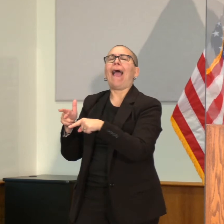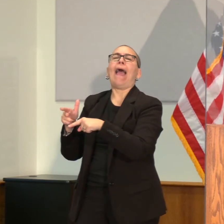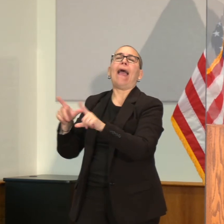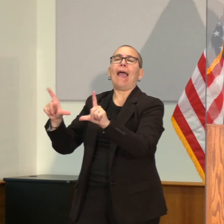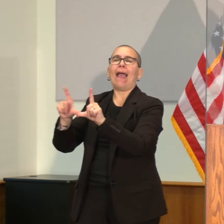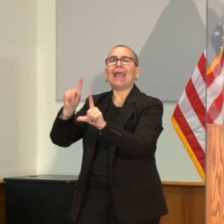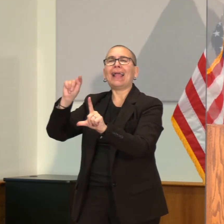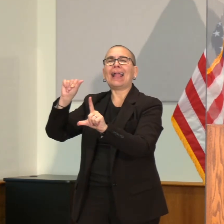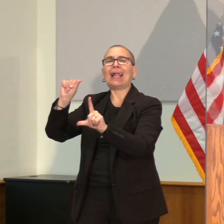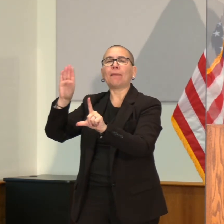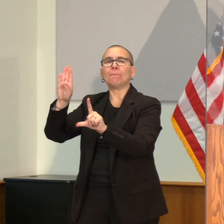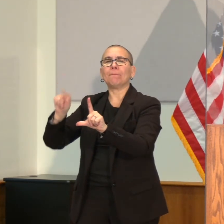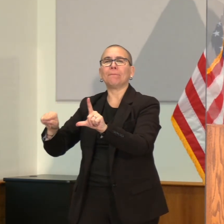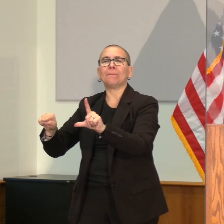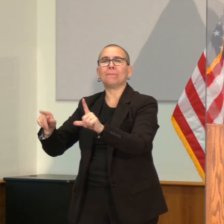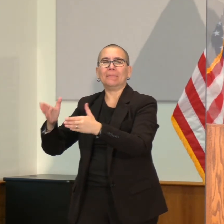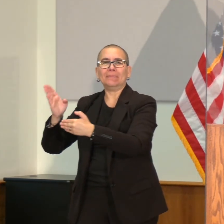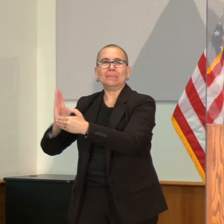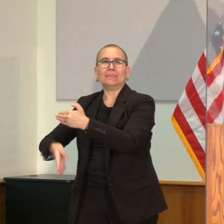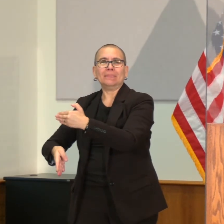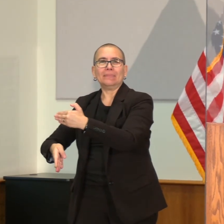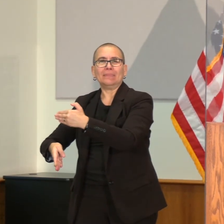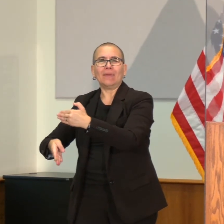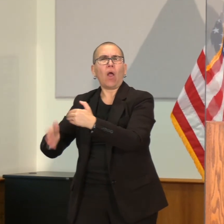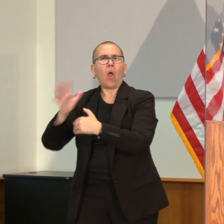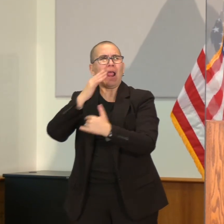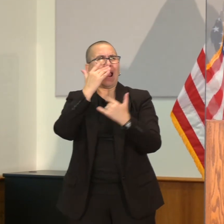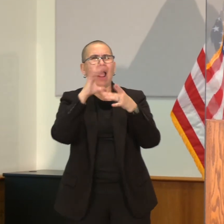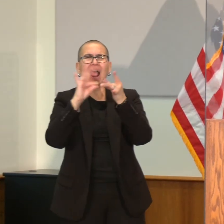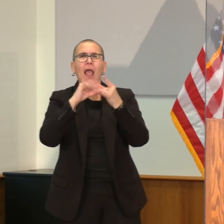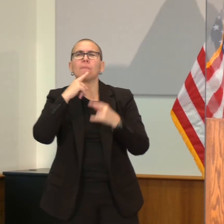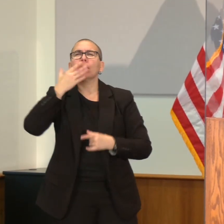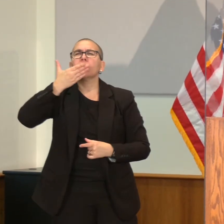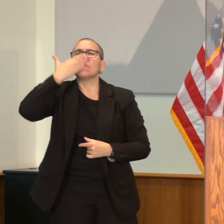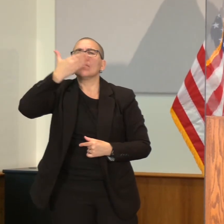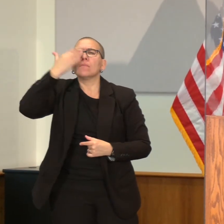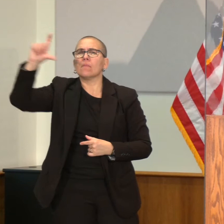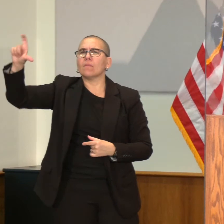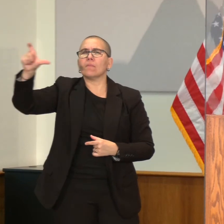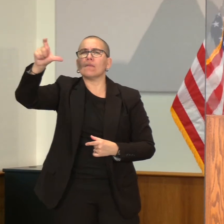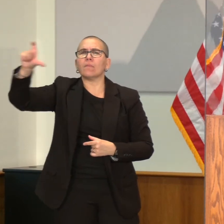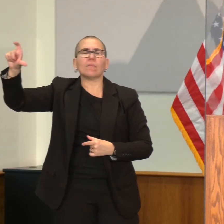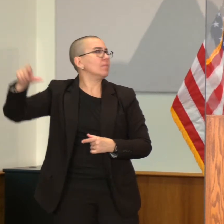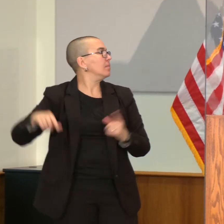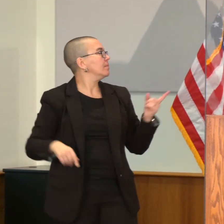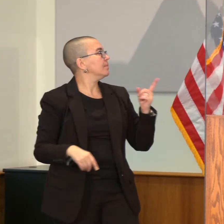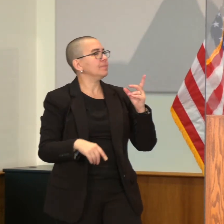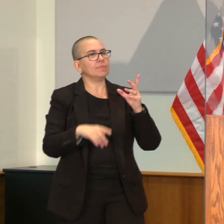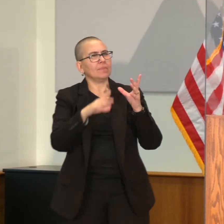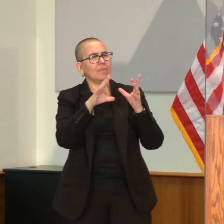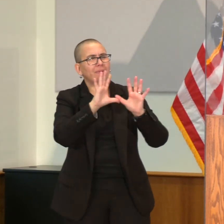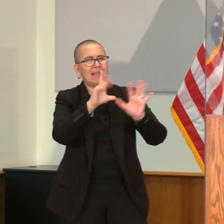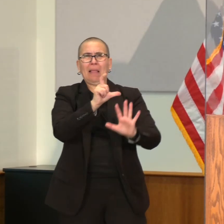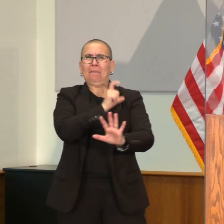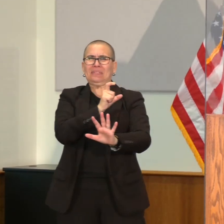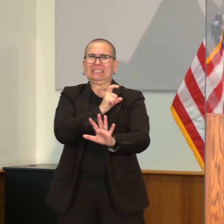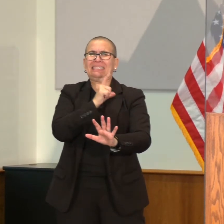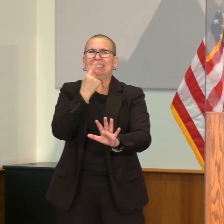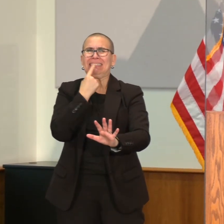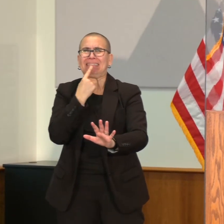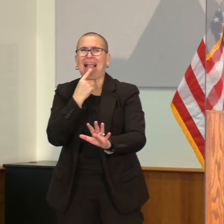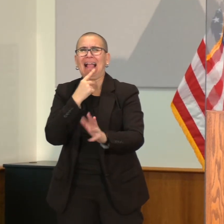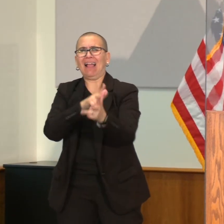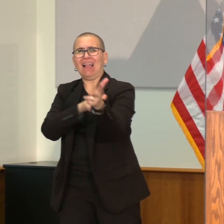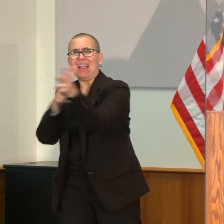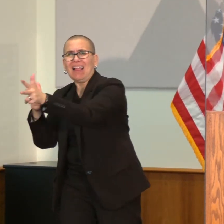point during the stop, the officers learned that there was a warrant for his arrest. As I've seen that warrant, it says possession of a firearm and